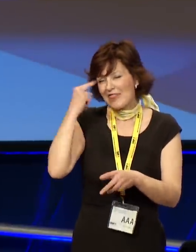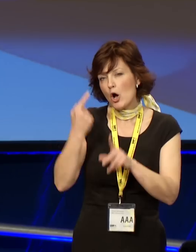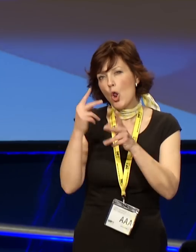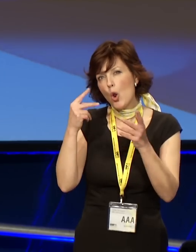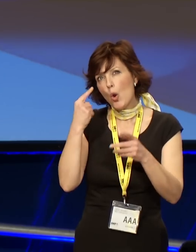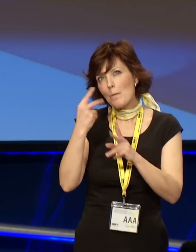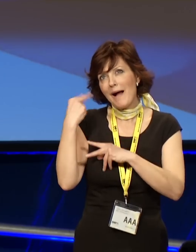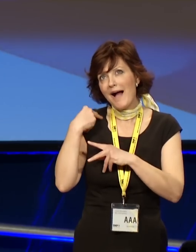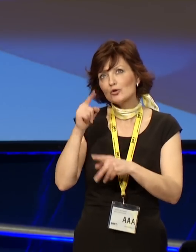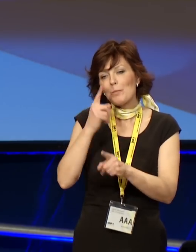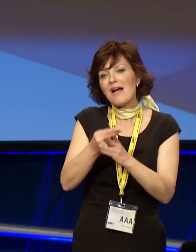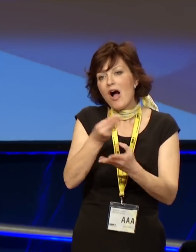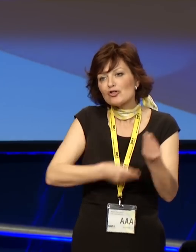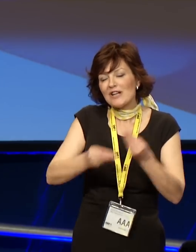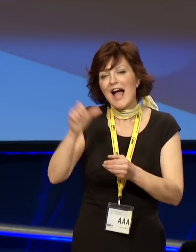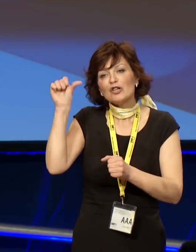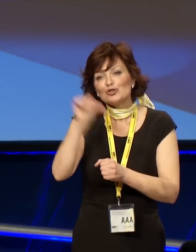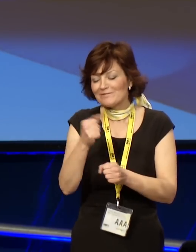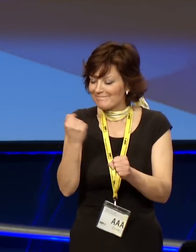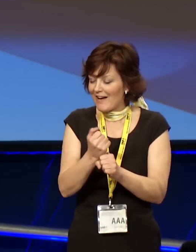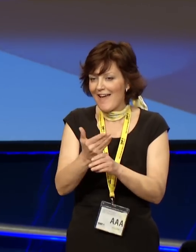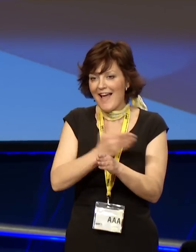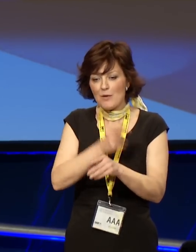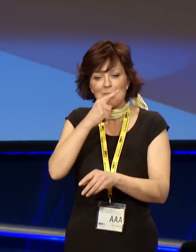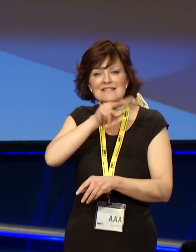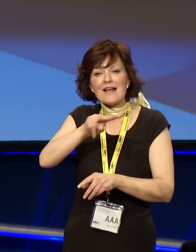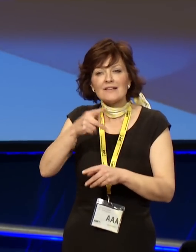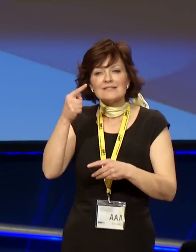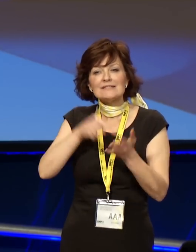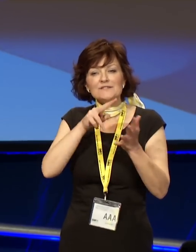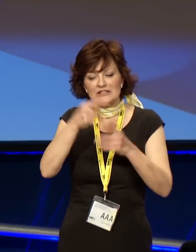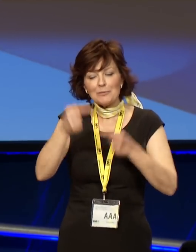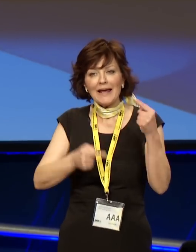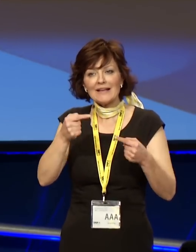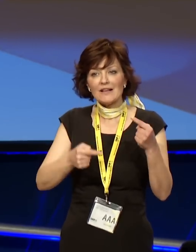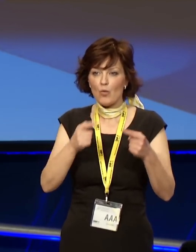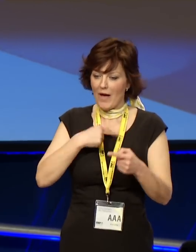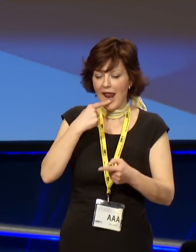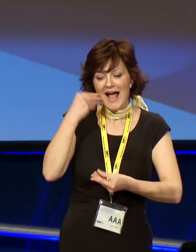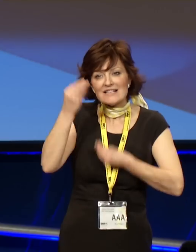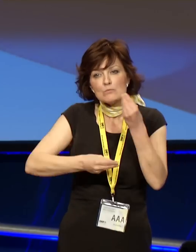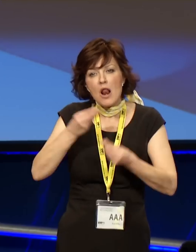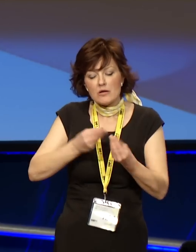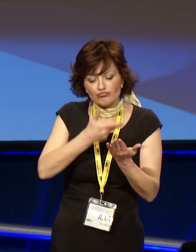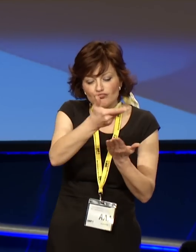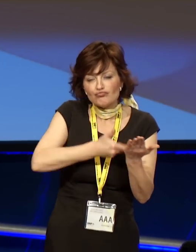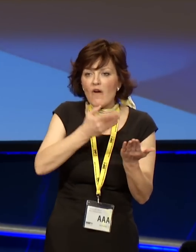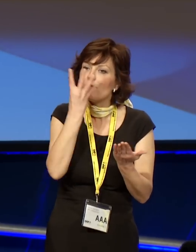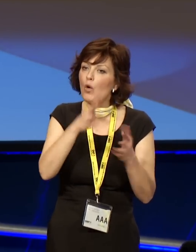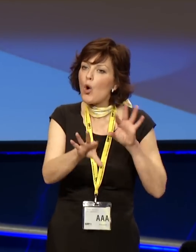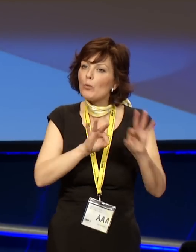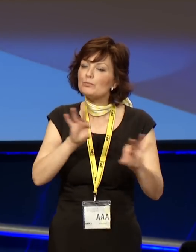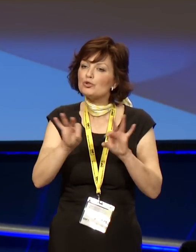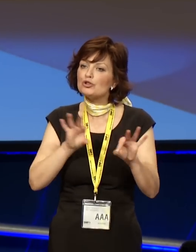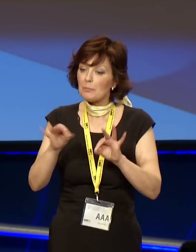done earlier what I did in the second television debate, when I laid out the four options